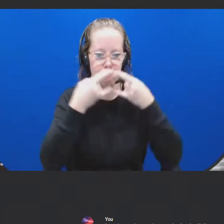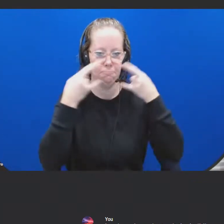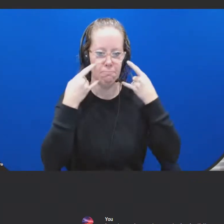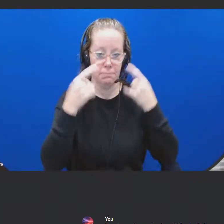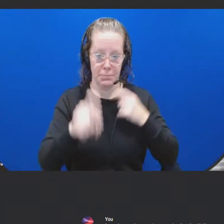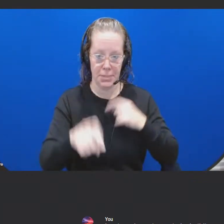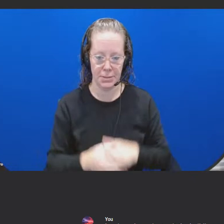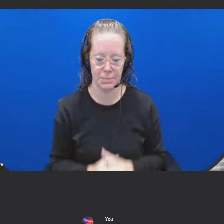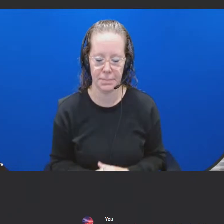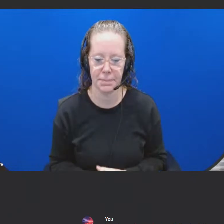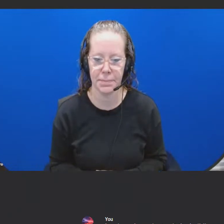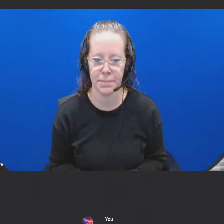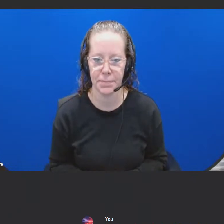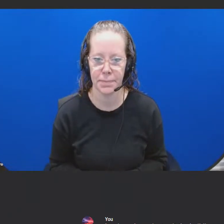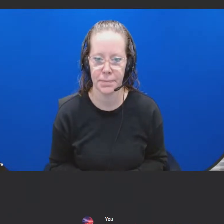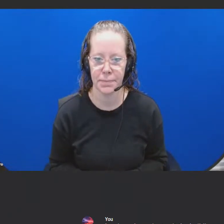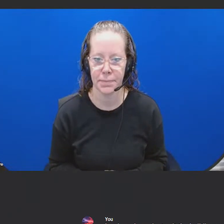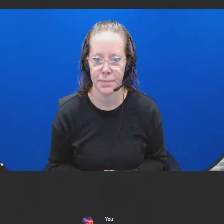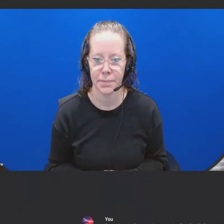Let me just quickly